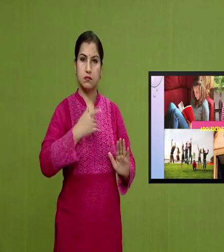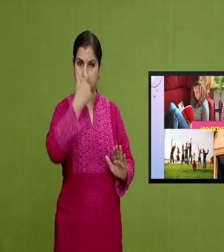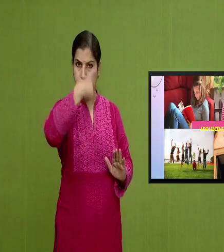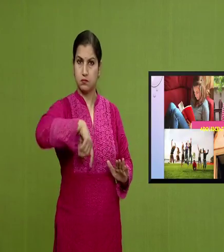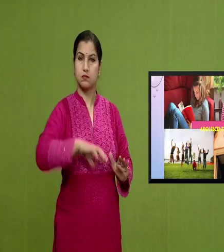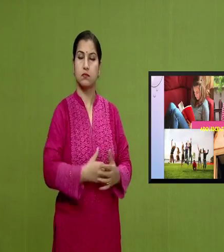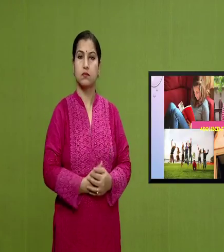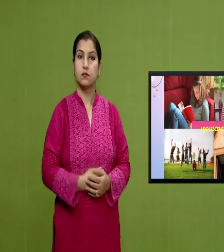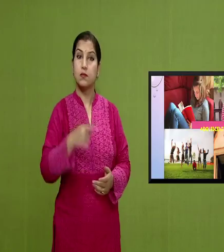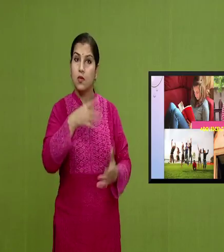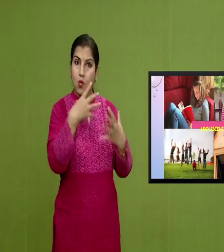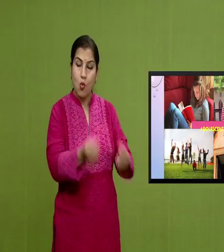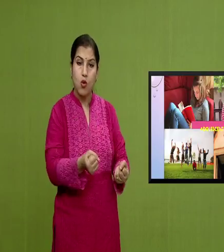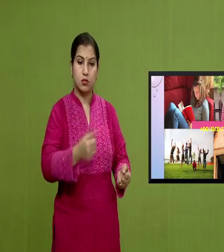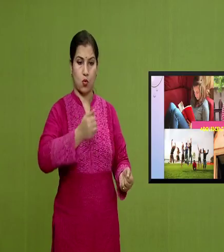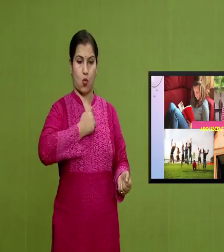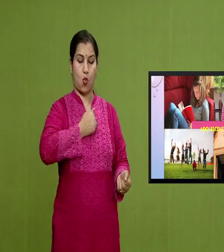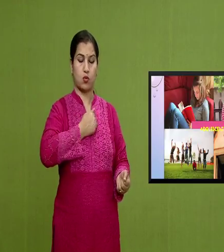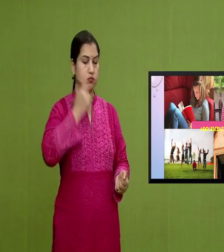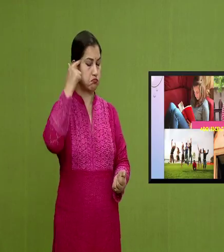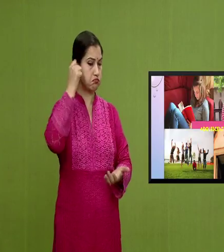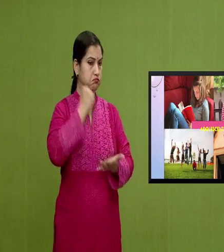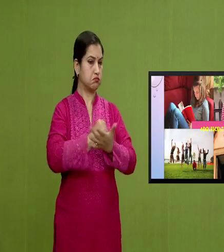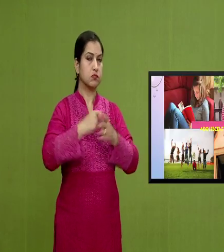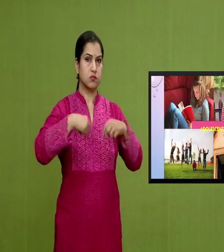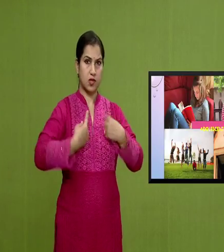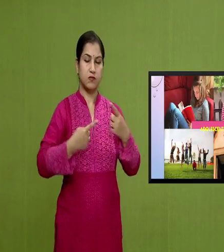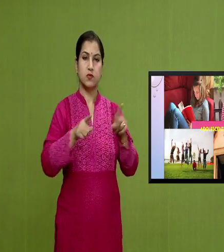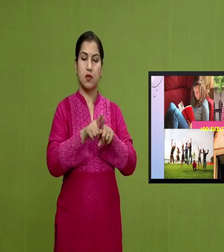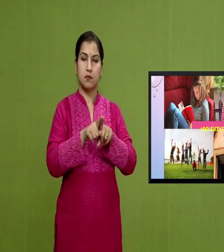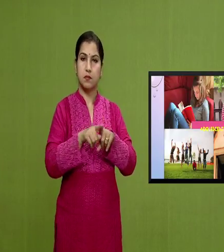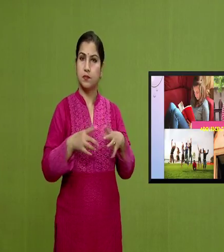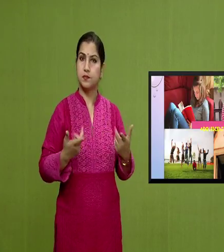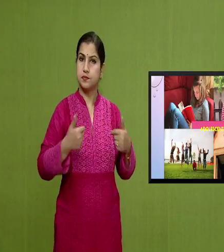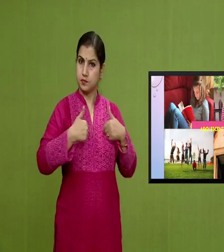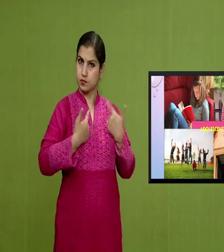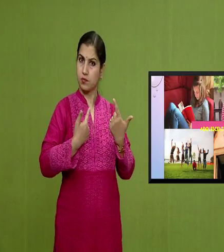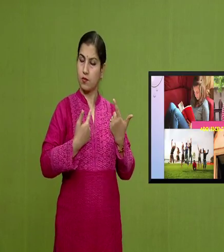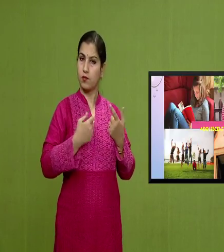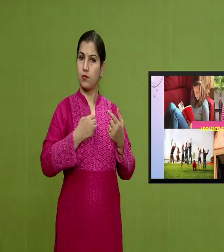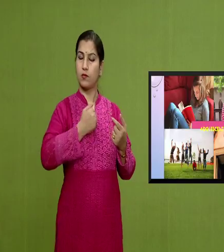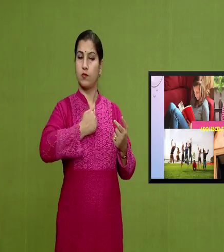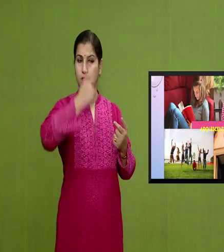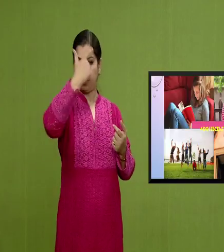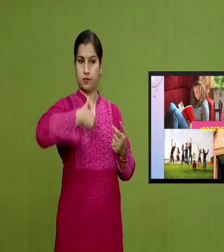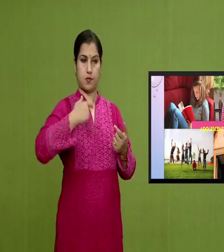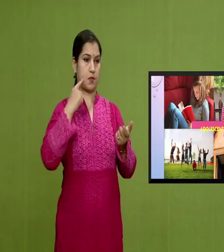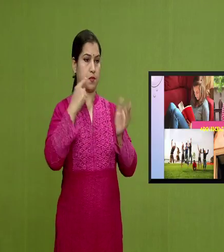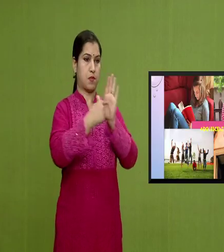They want to take their own decisions and attempt to build their own identity.